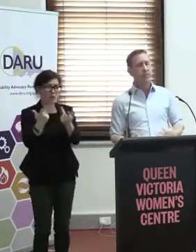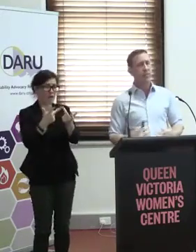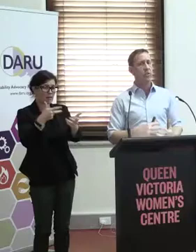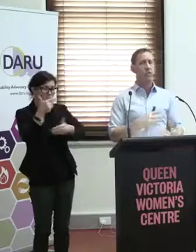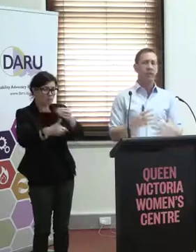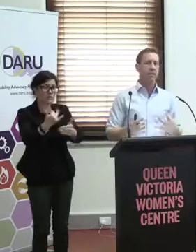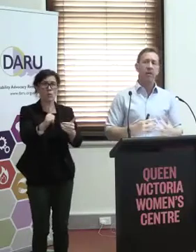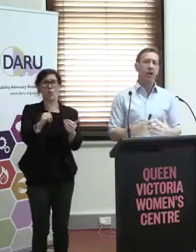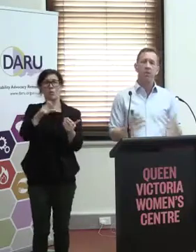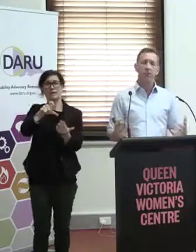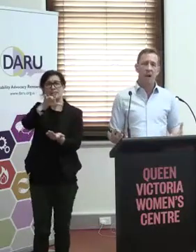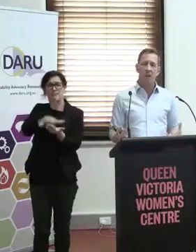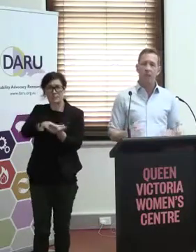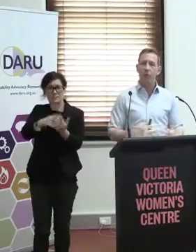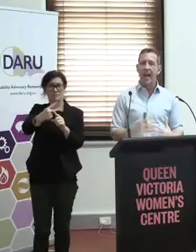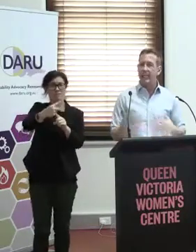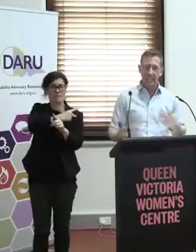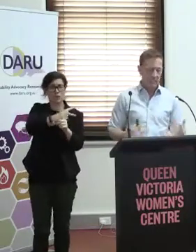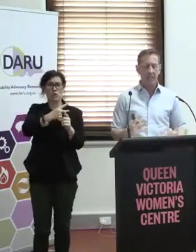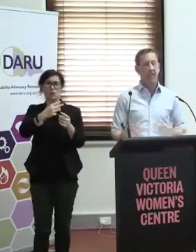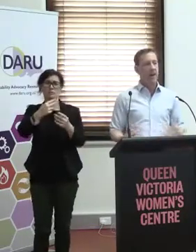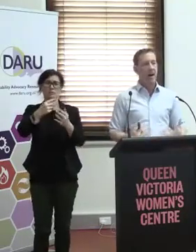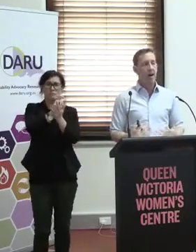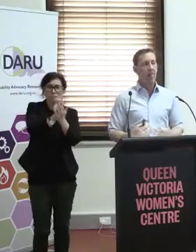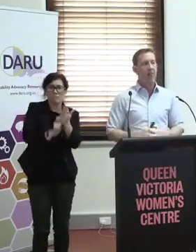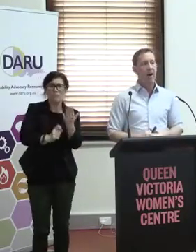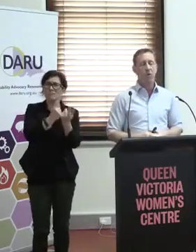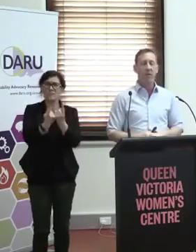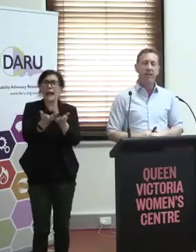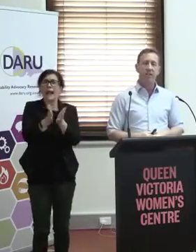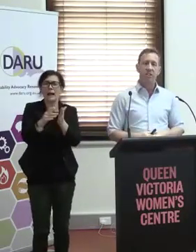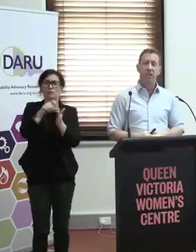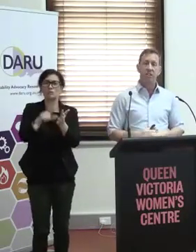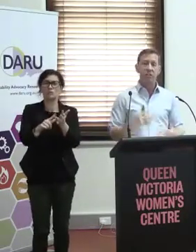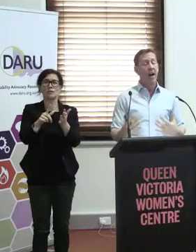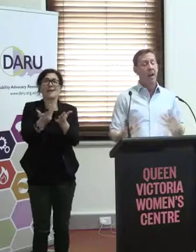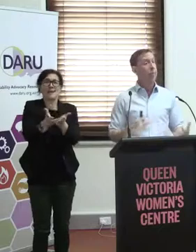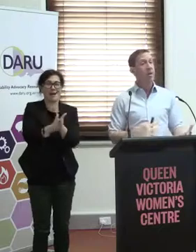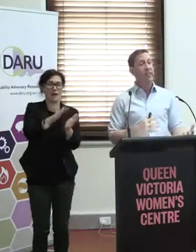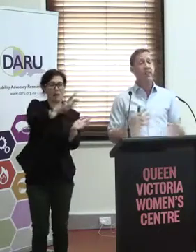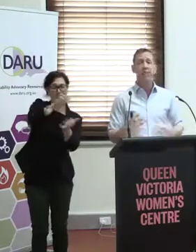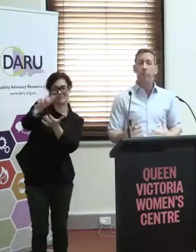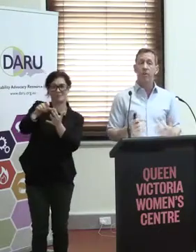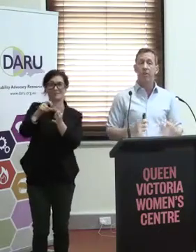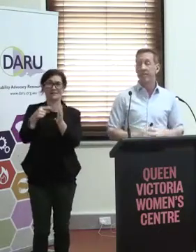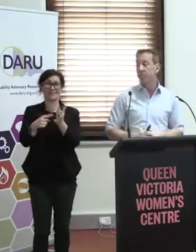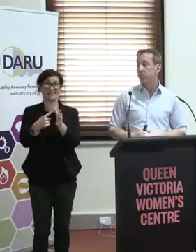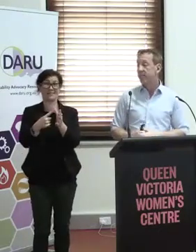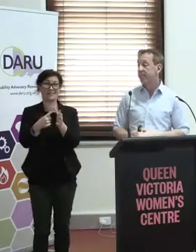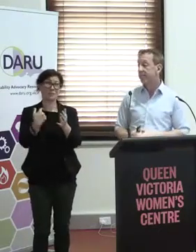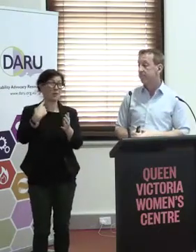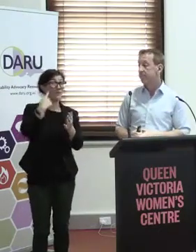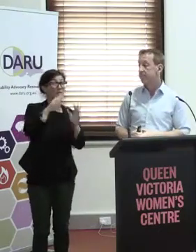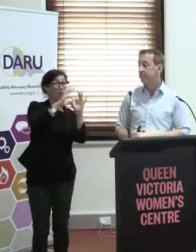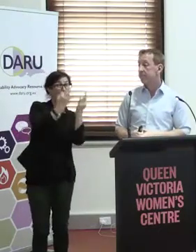through case notes review? There's a lot of ways that organisations might do that, and it might vary from organisation